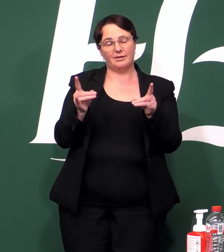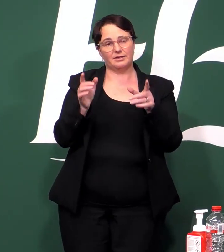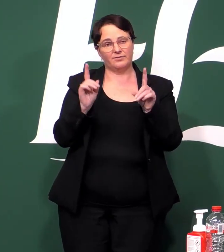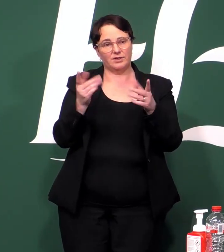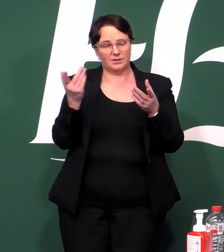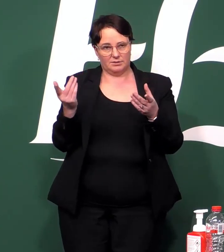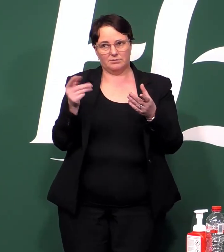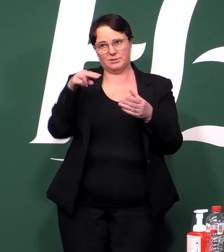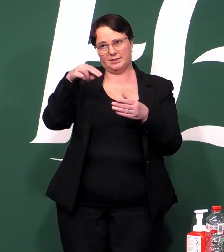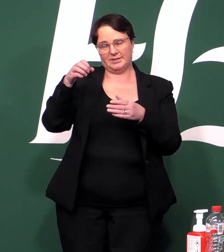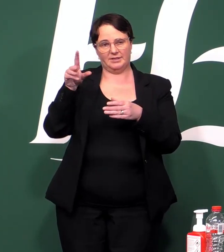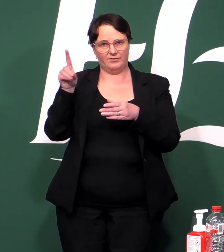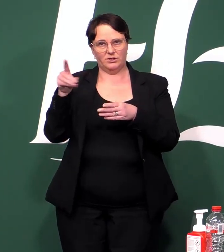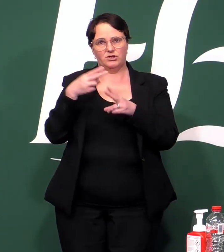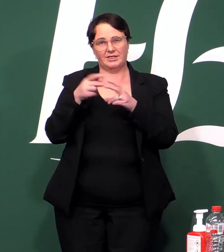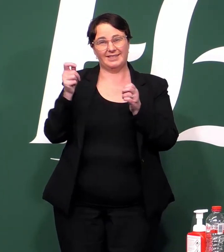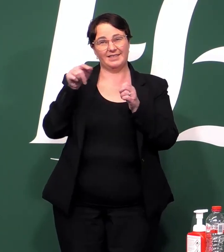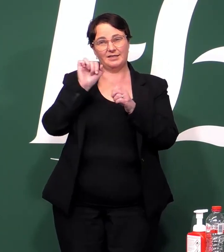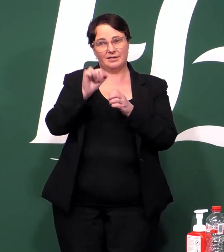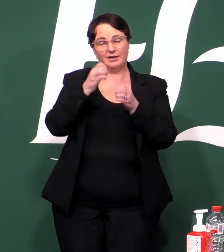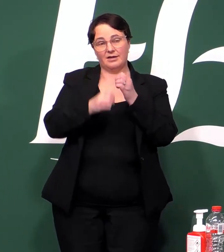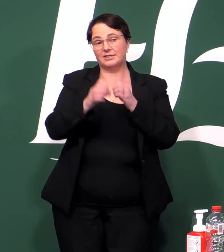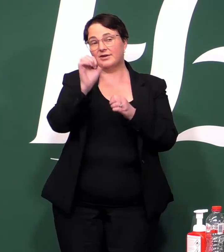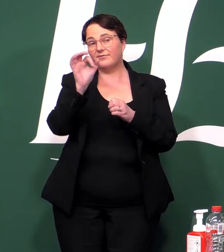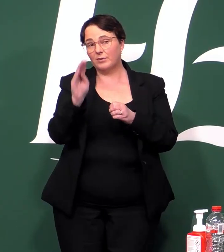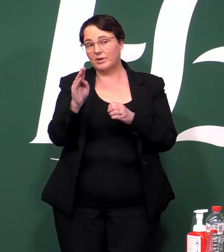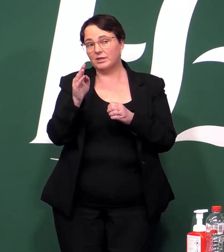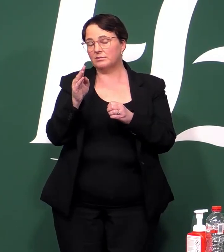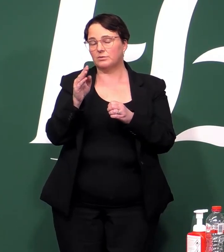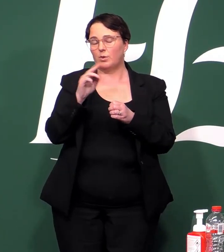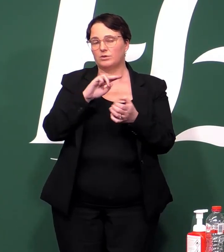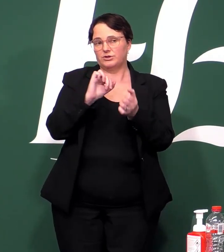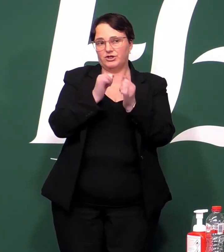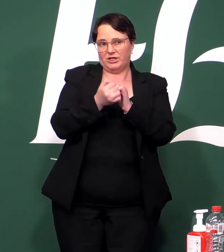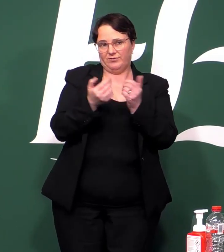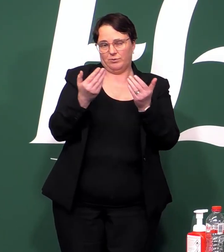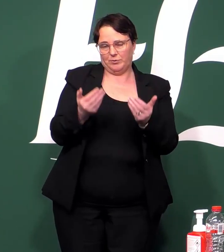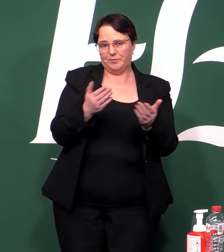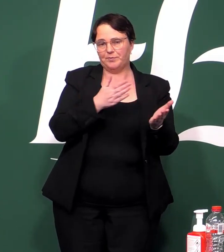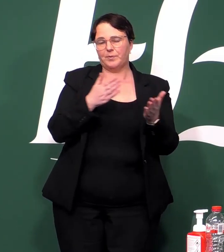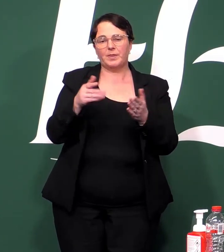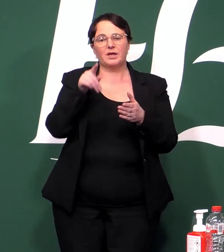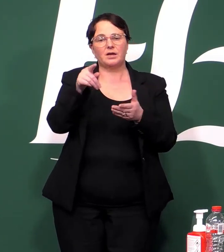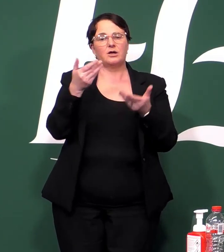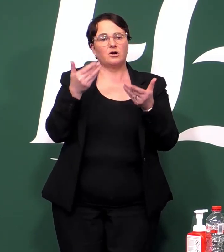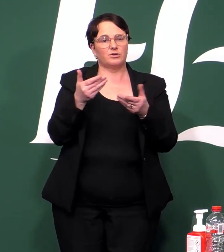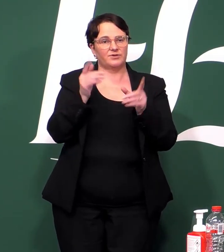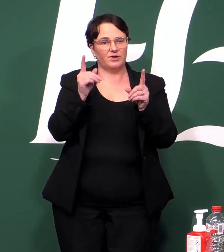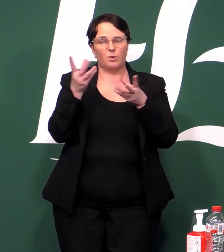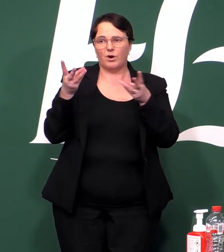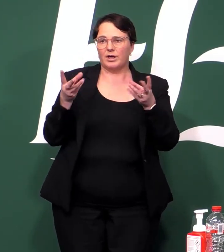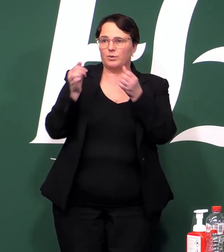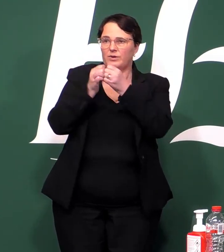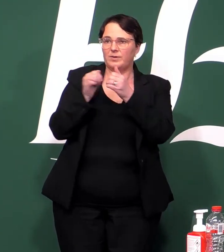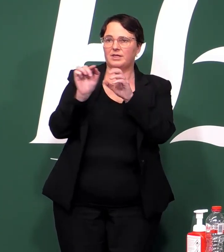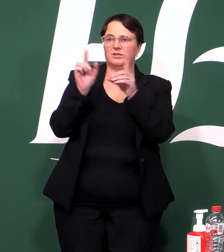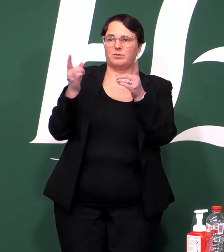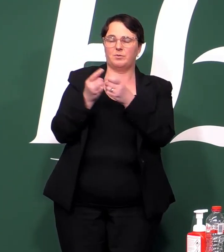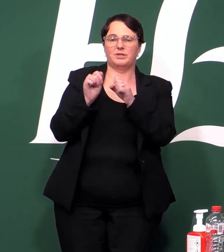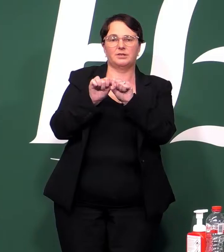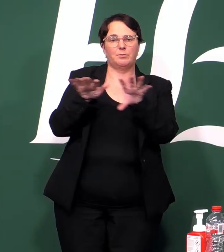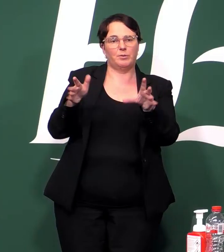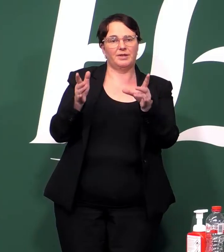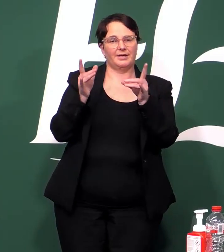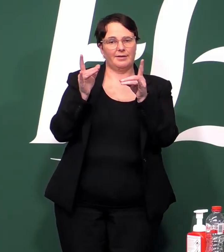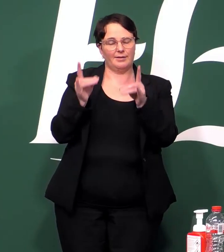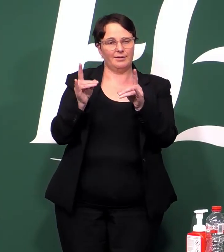and that's in place now till the end of February, so it's unlikely to change in the short term in relation to that current advice. But we're working with the department and with our own public health teams to look at